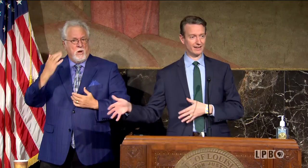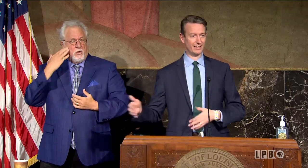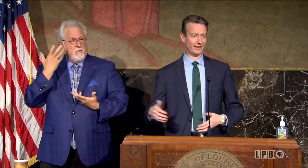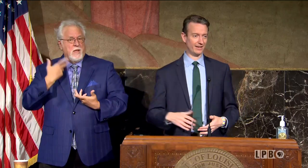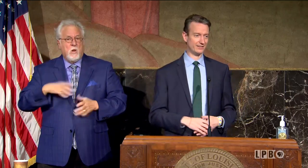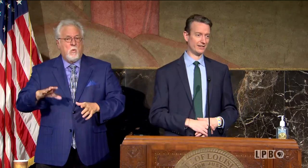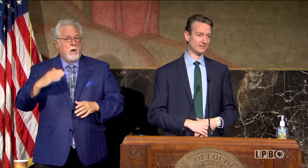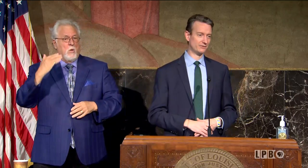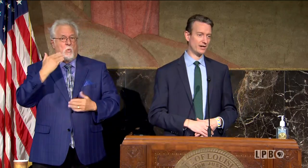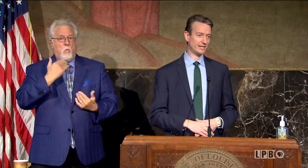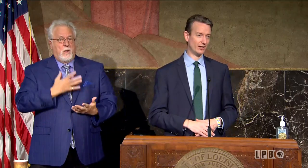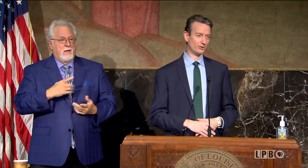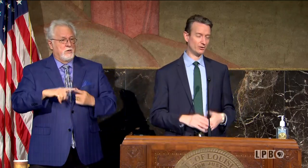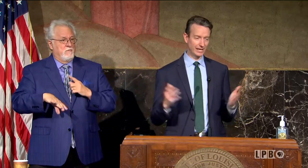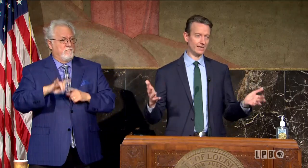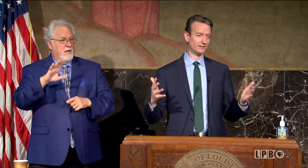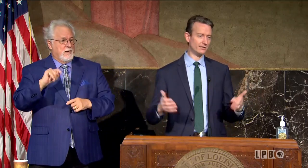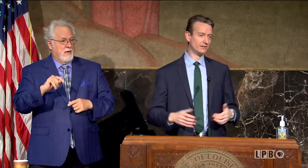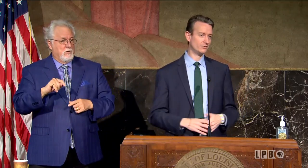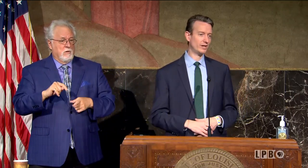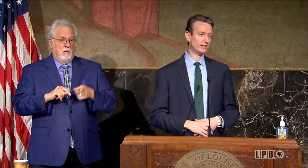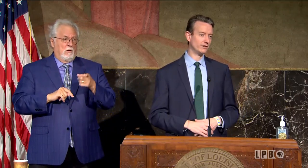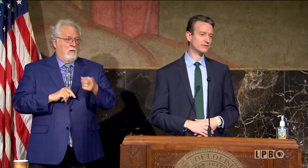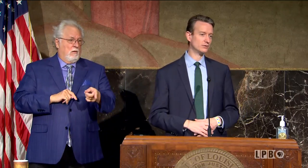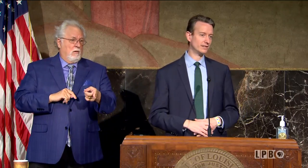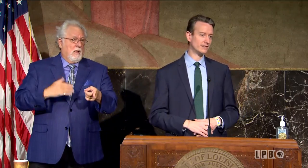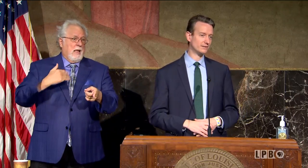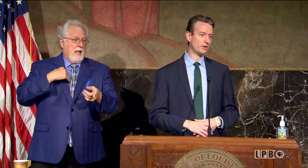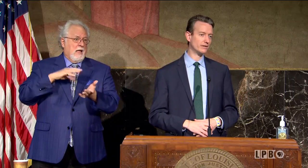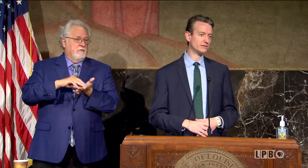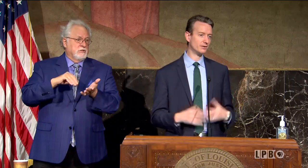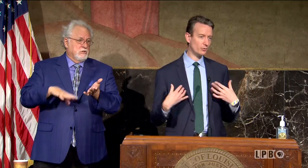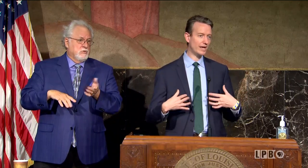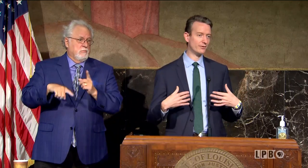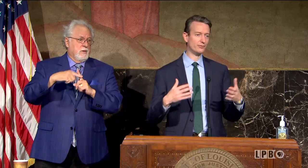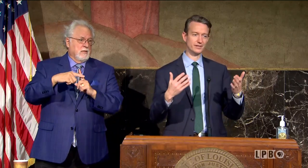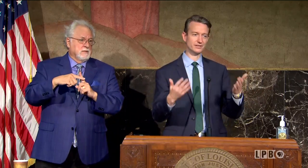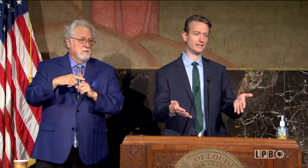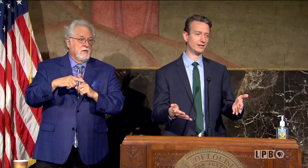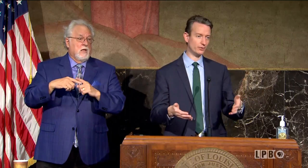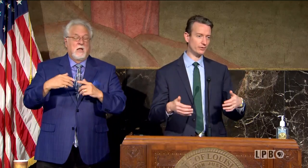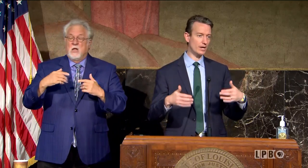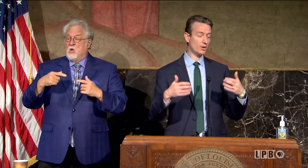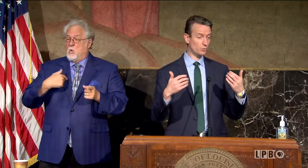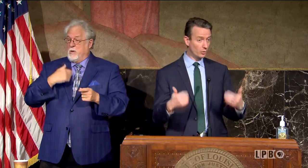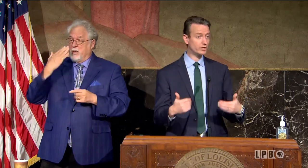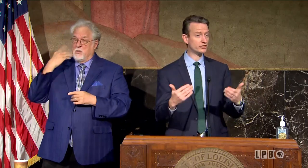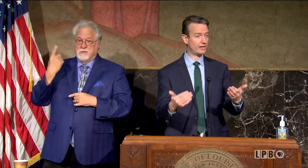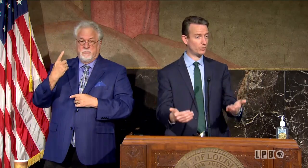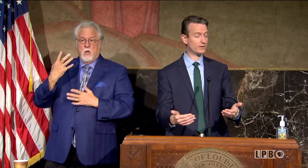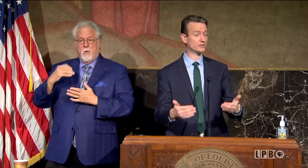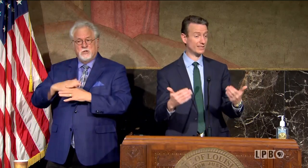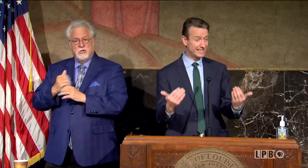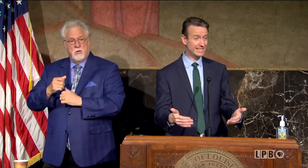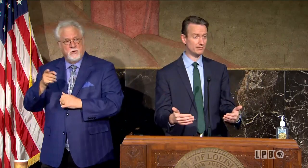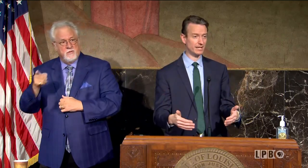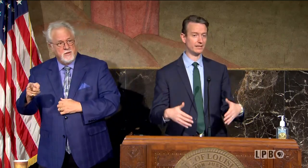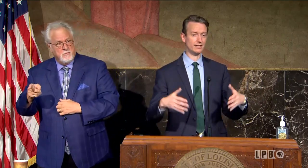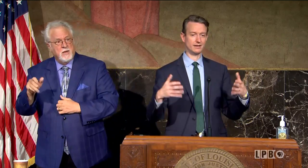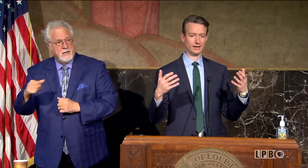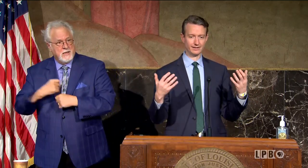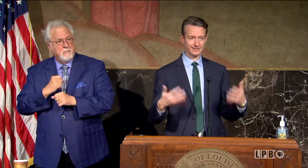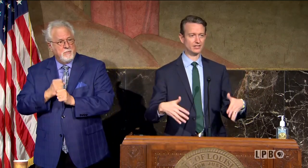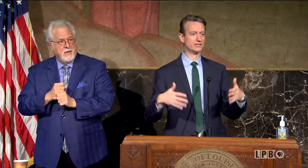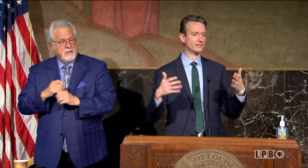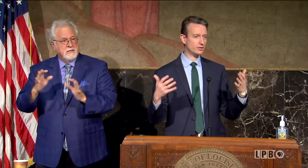wait to find out, hey, we had a student that tested positive. If we have information that they don't, we want to share that with them so that they can